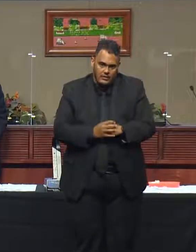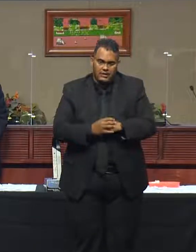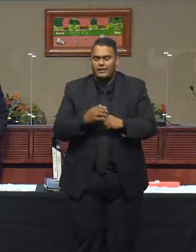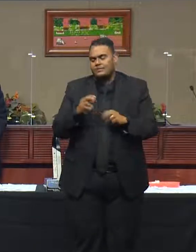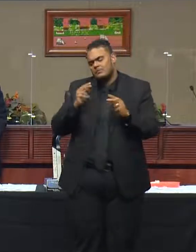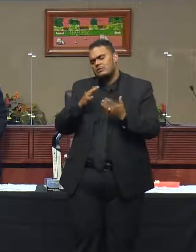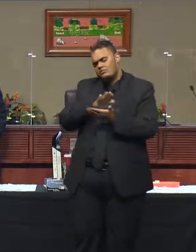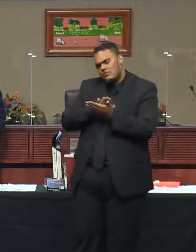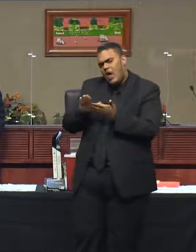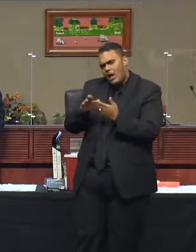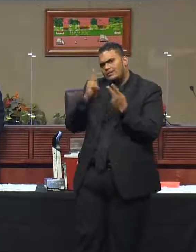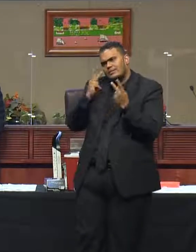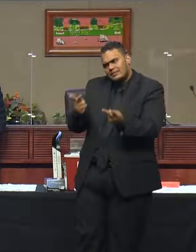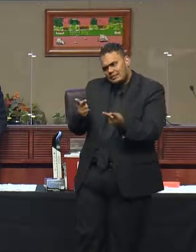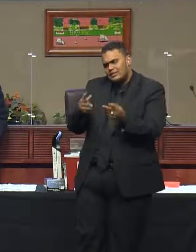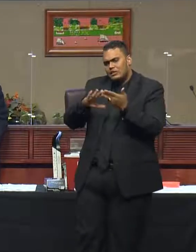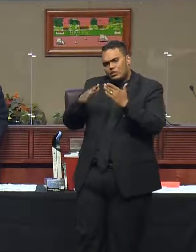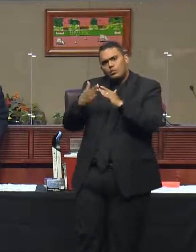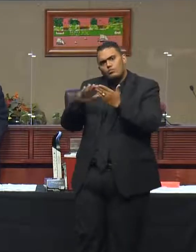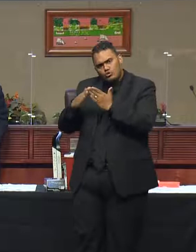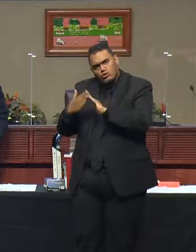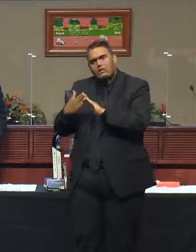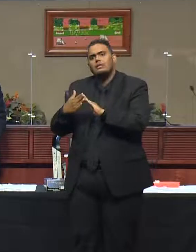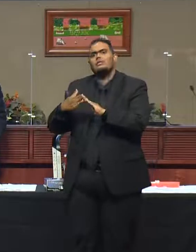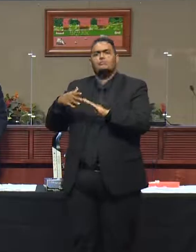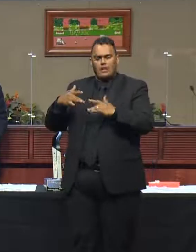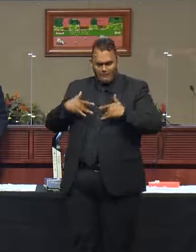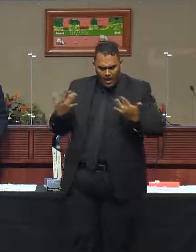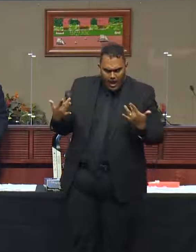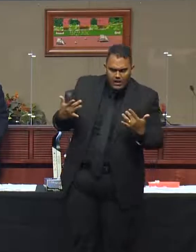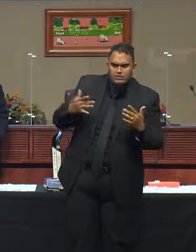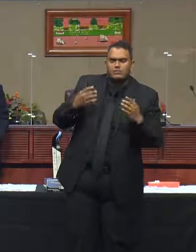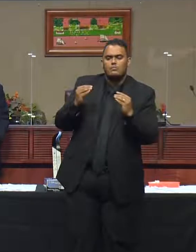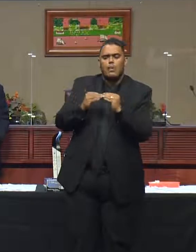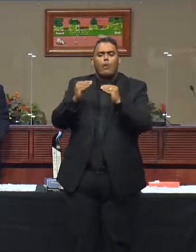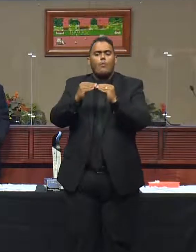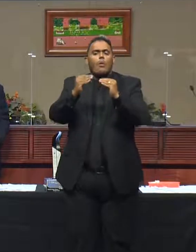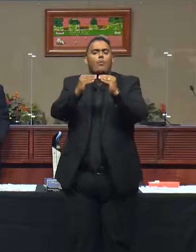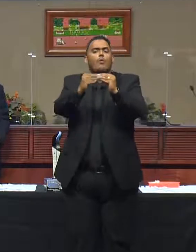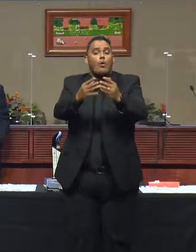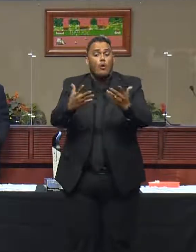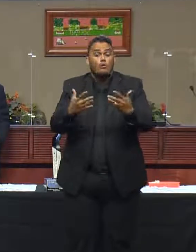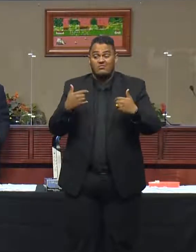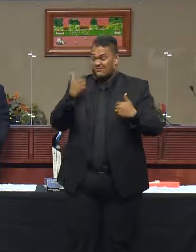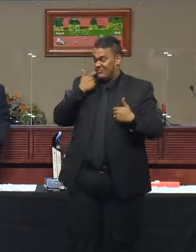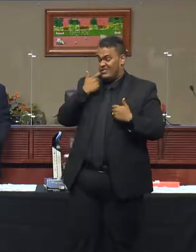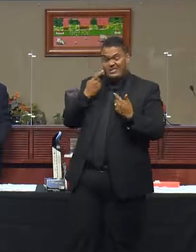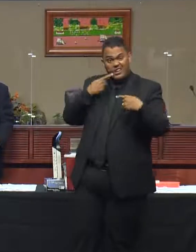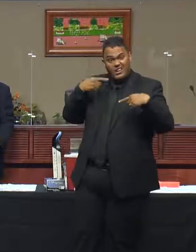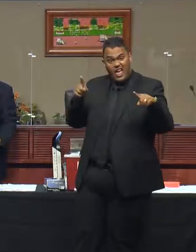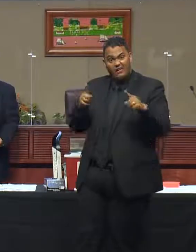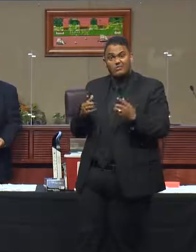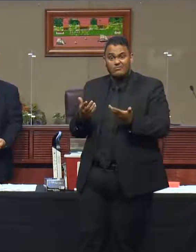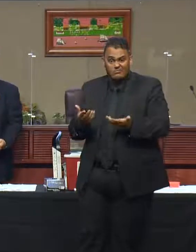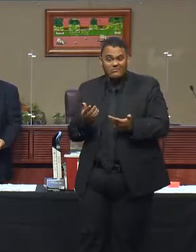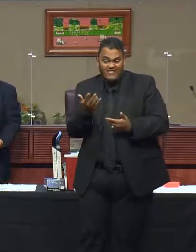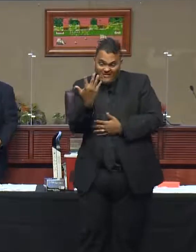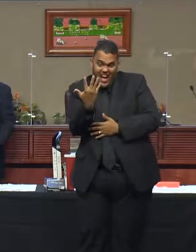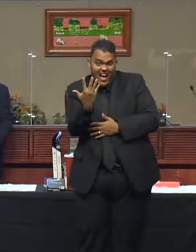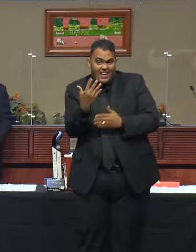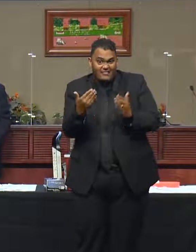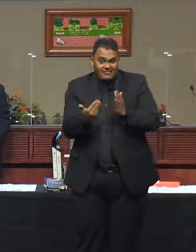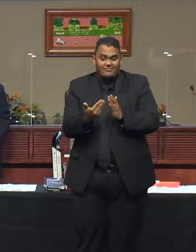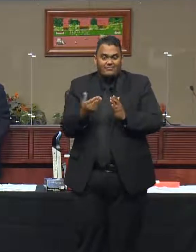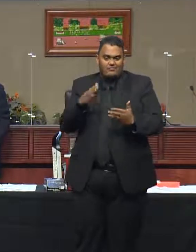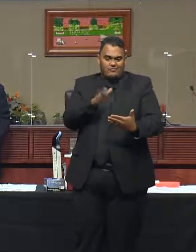able to come back. At the Amway Center, we've announced 5 upcoming concerts. So a couple of these,